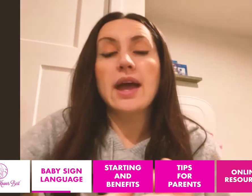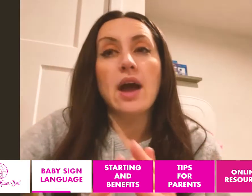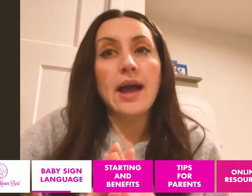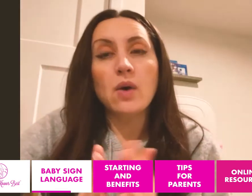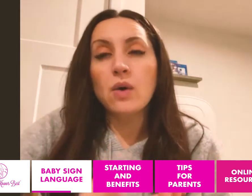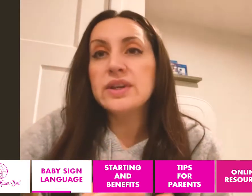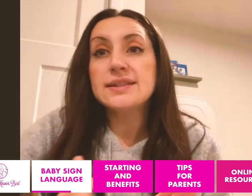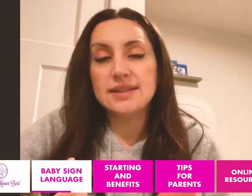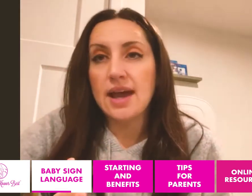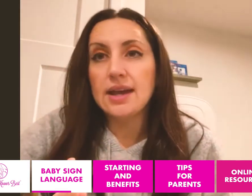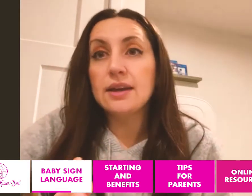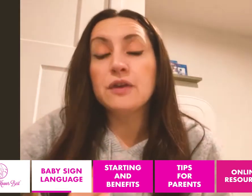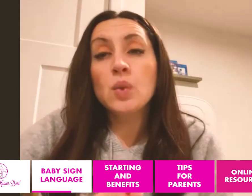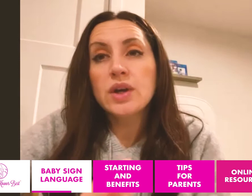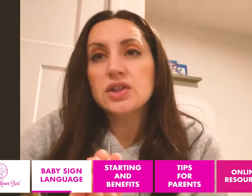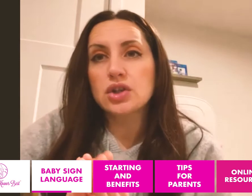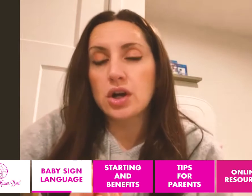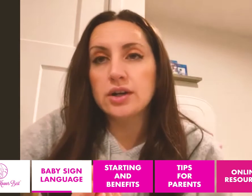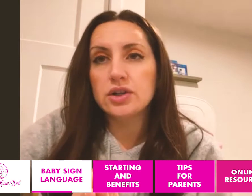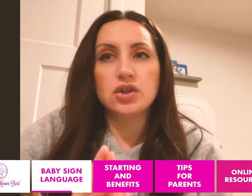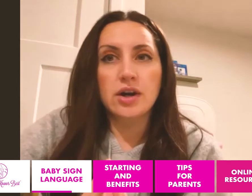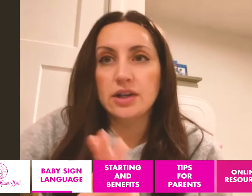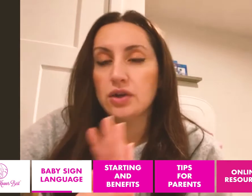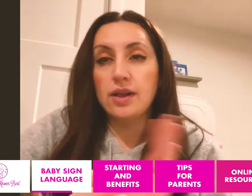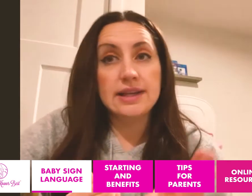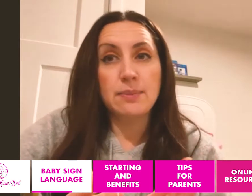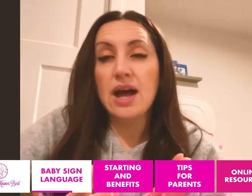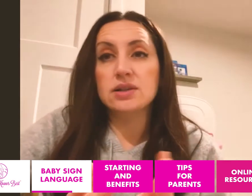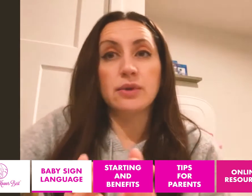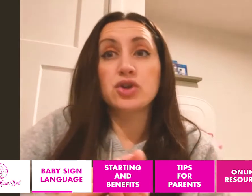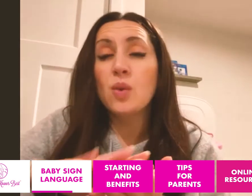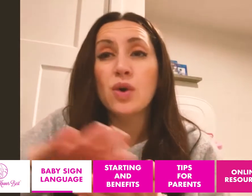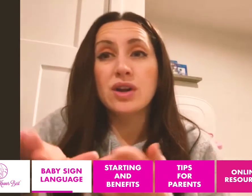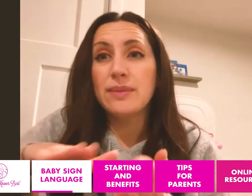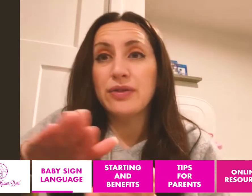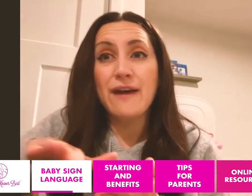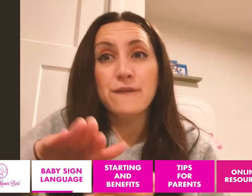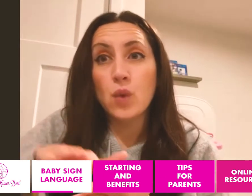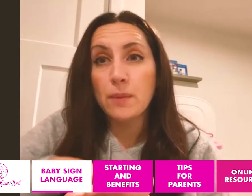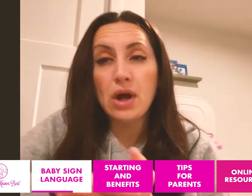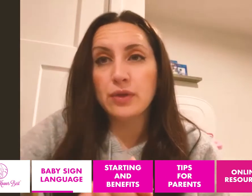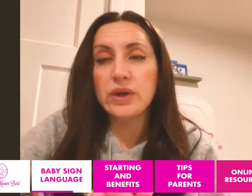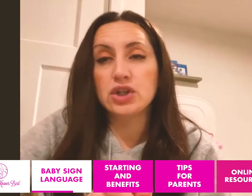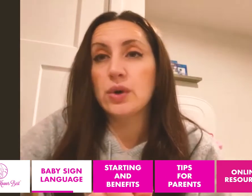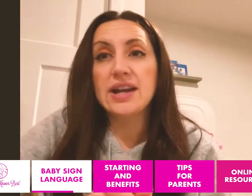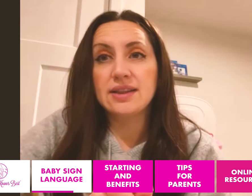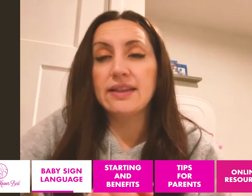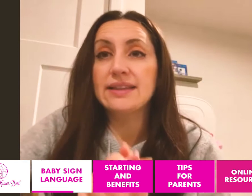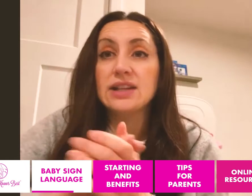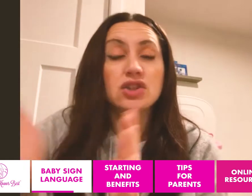I always say, if you want to start as early as possible. Don't worry about that 4-month window or anything like that. Start as